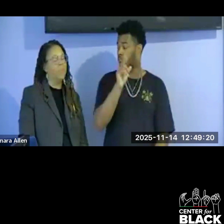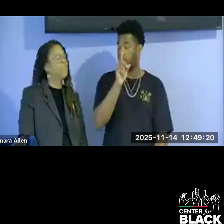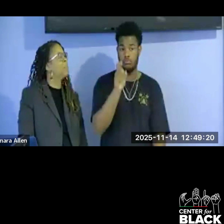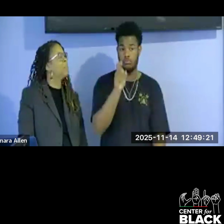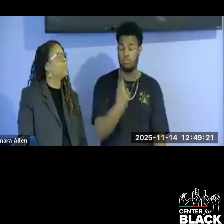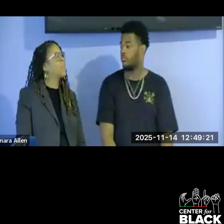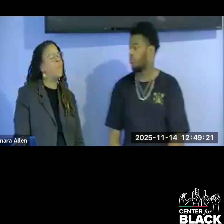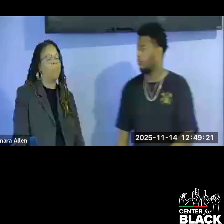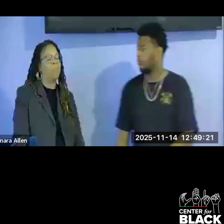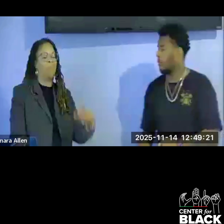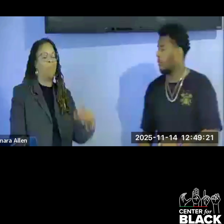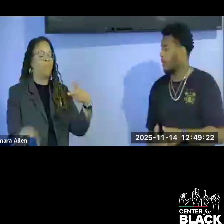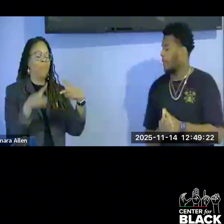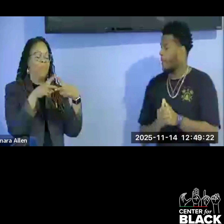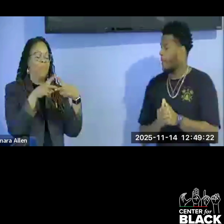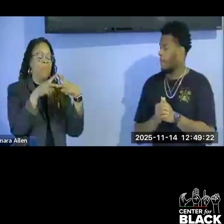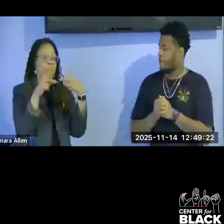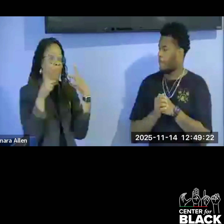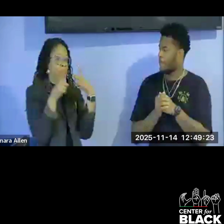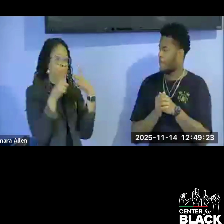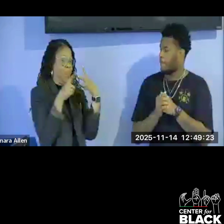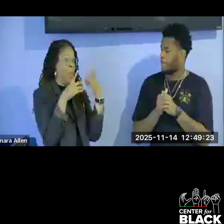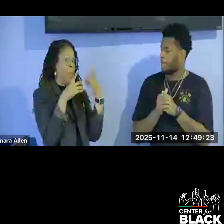so profound as I see it happen to my niece.